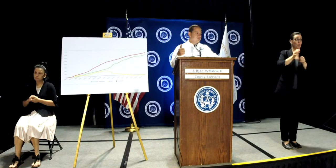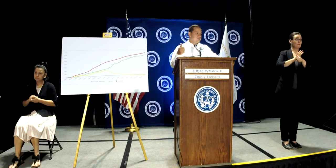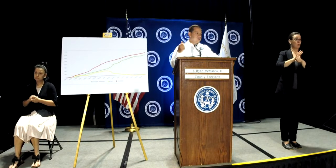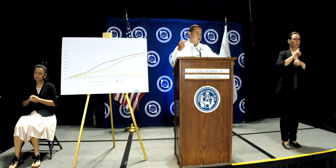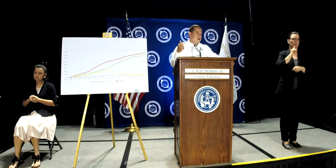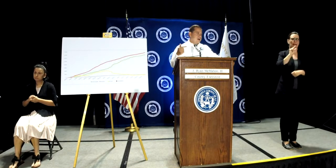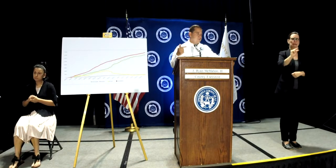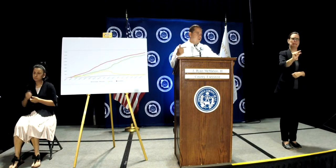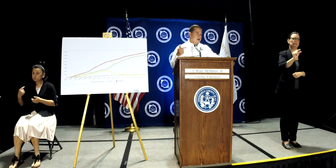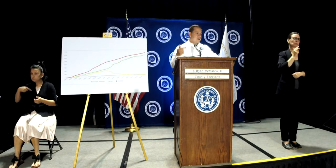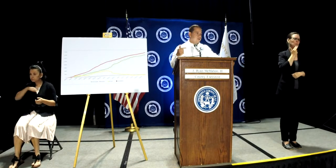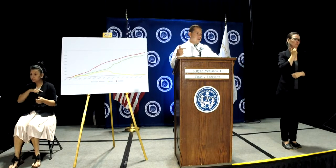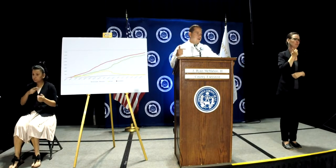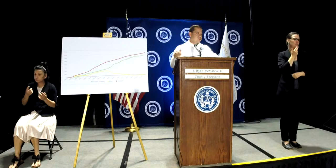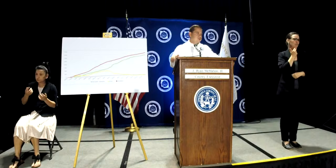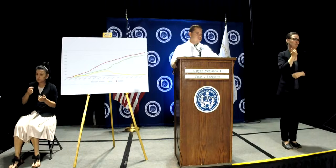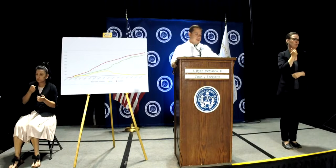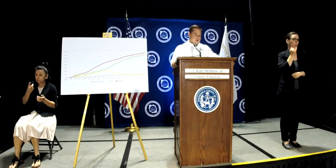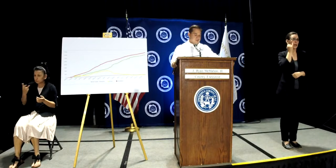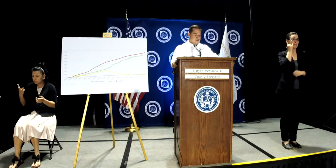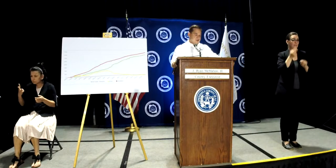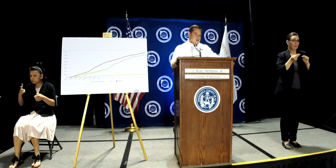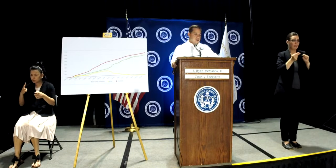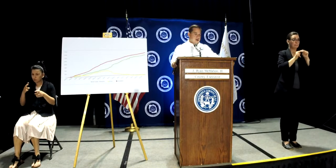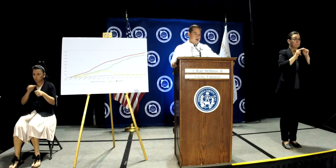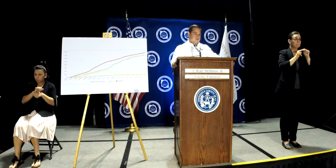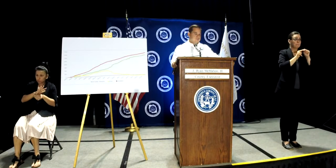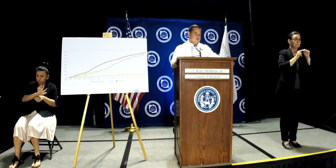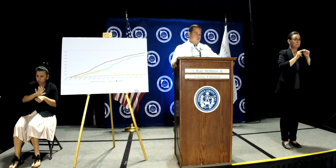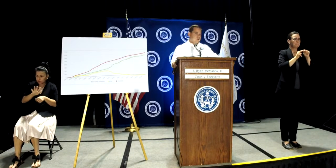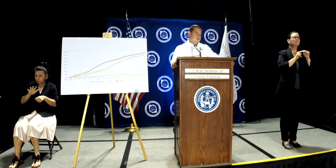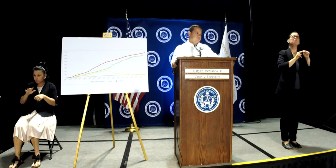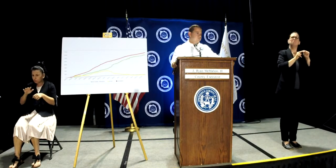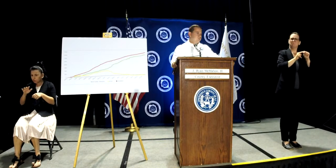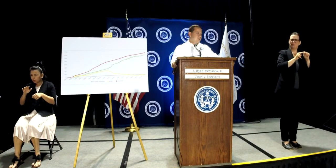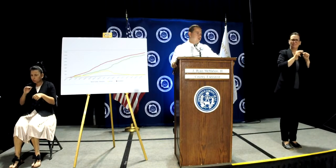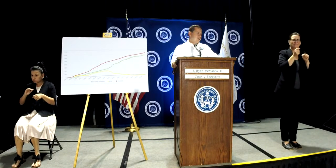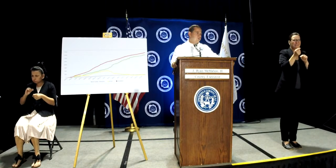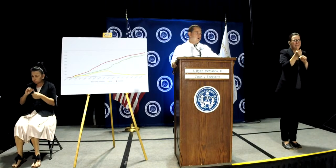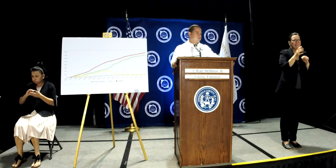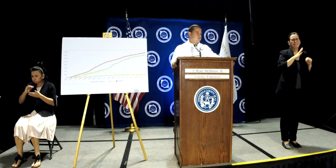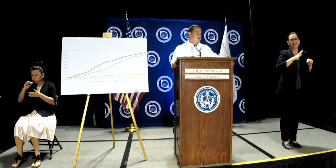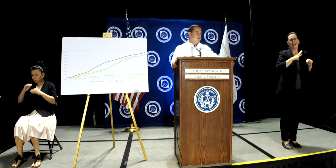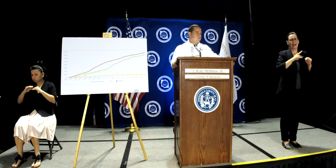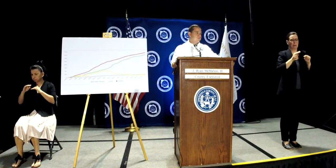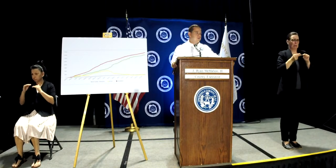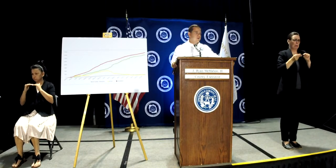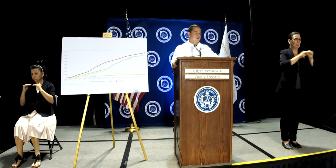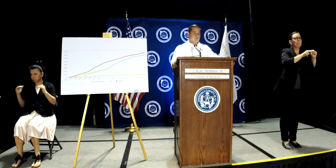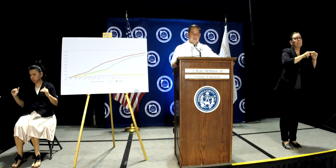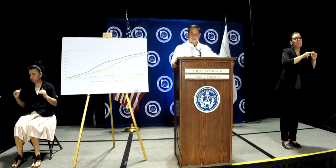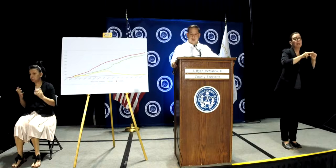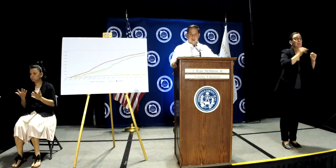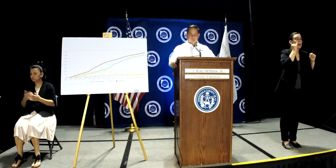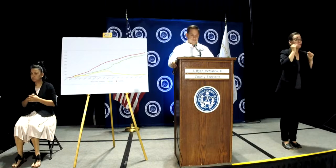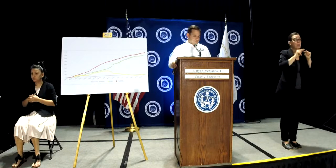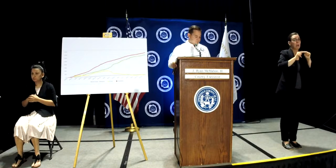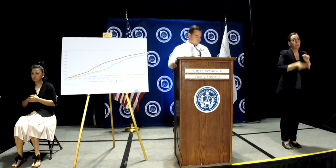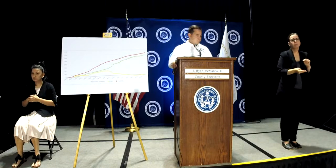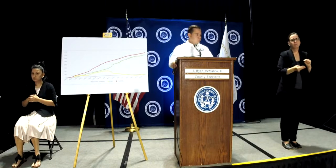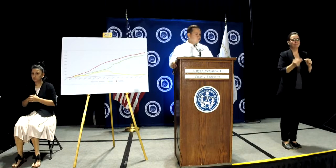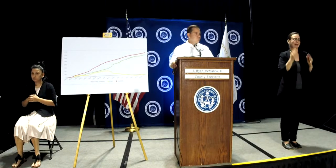last 2 weeks and bring back all the college kids to campus. And really, we didn't go anywhere, maybe a little bit